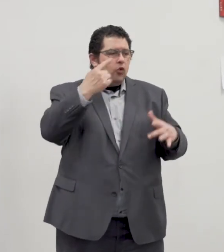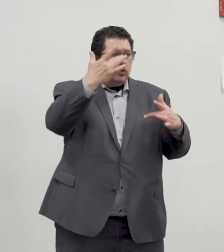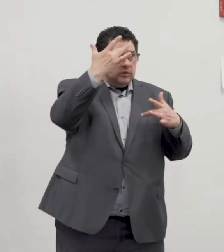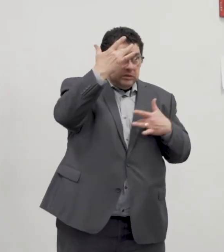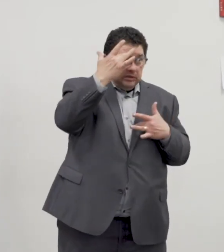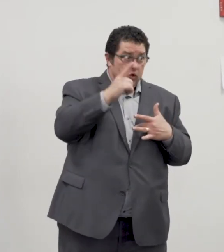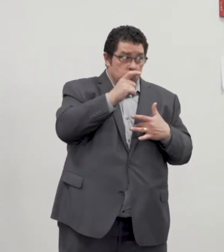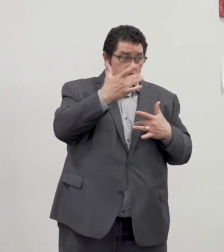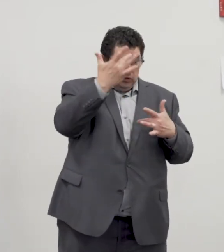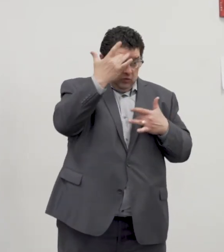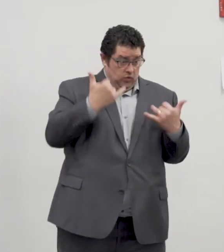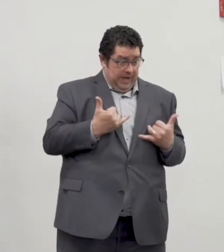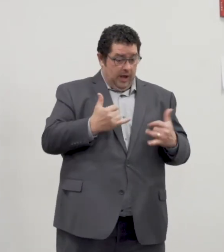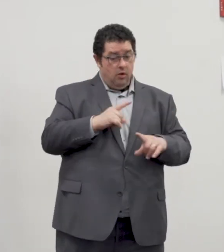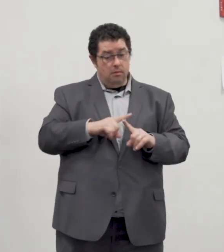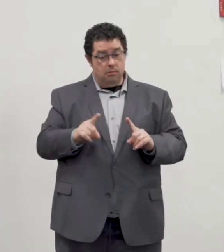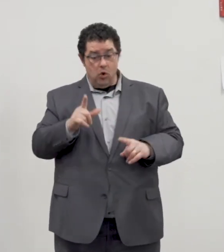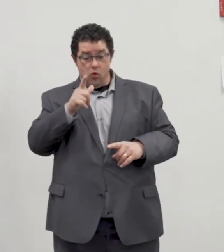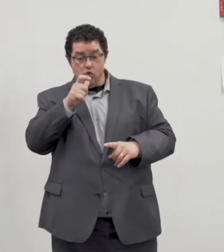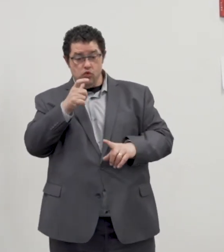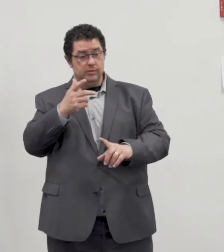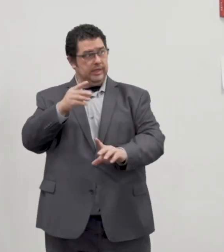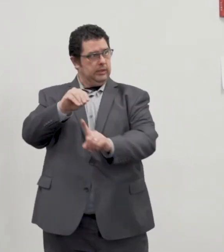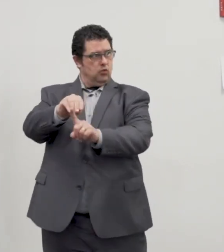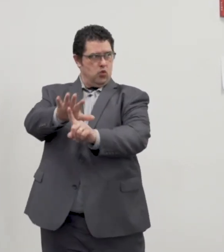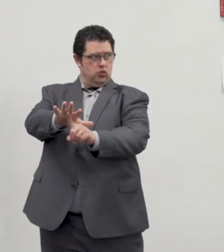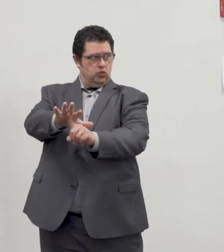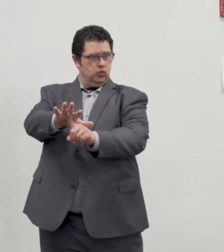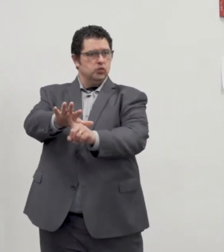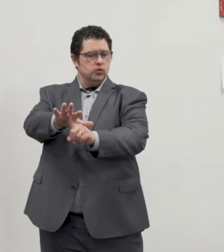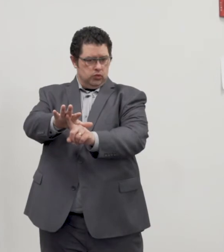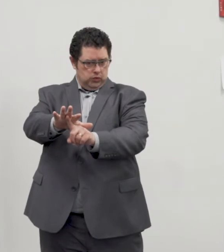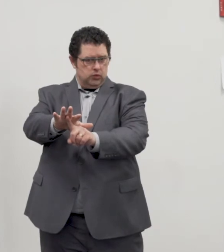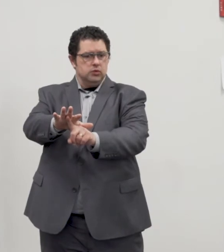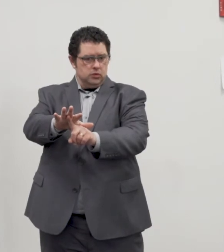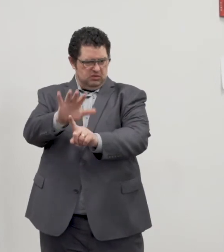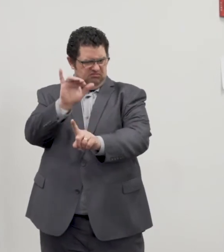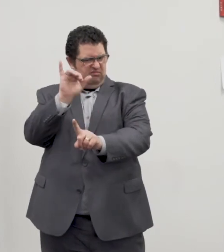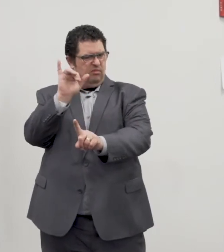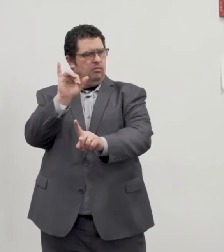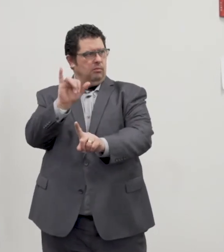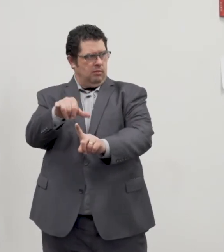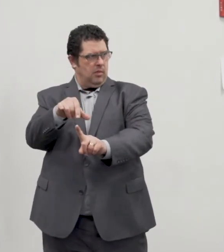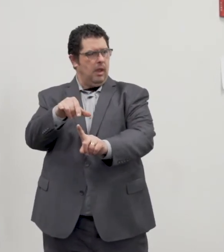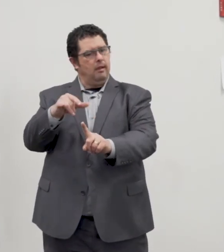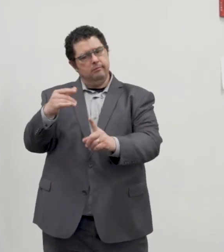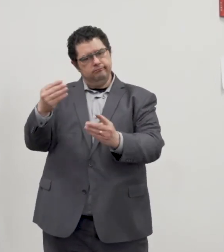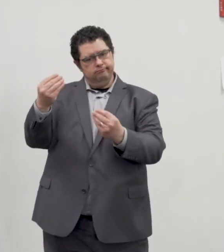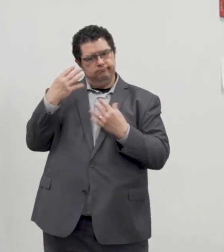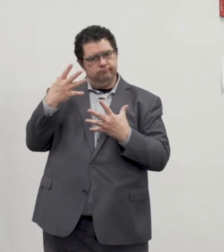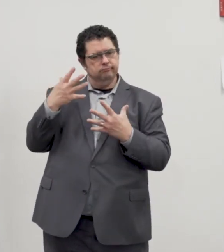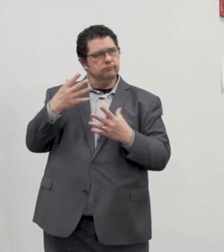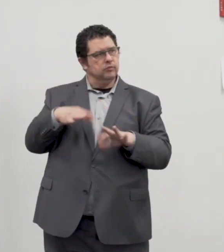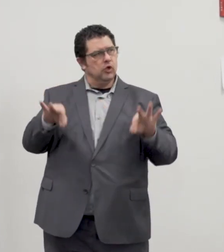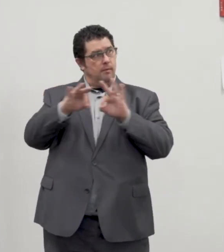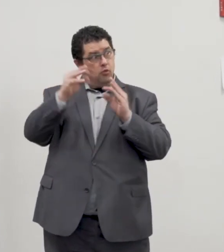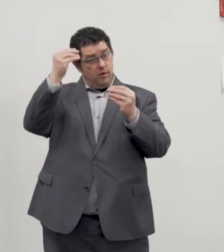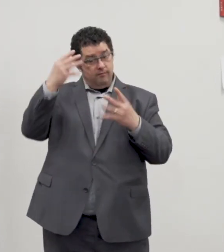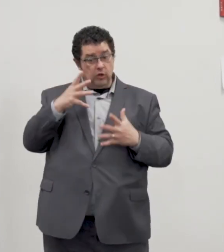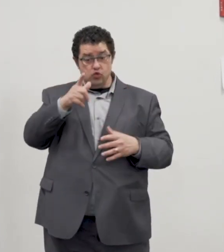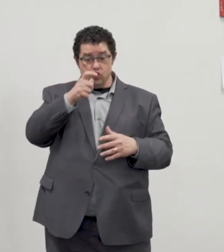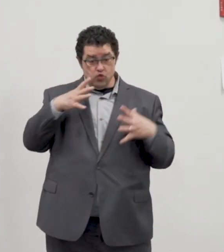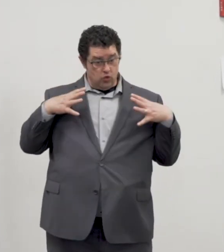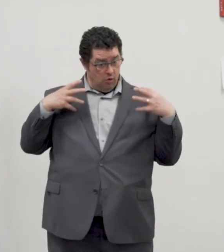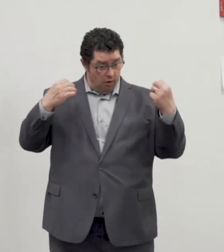now, but antibody testing about who's been exposed. And that provides us with important data about people who have recovered